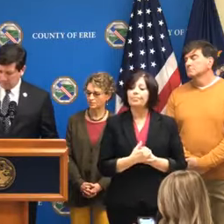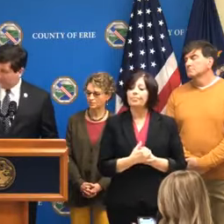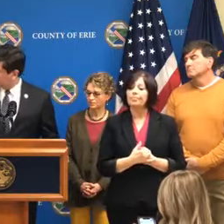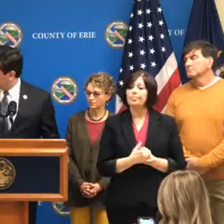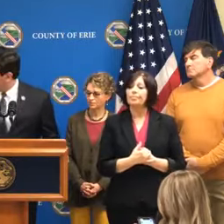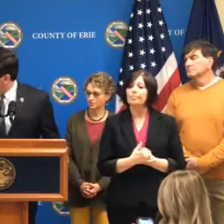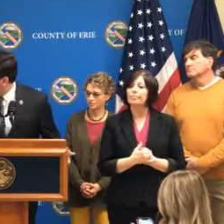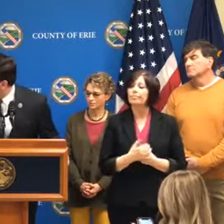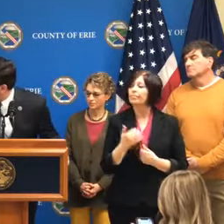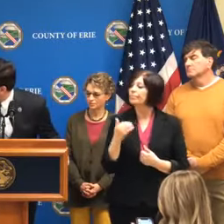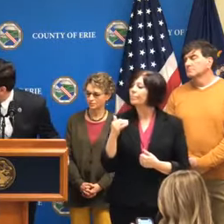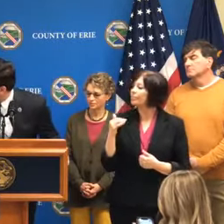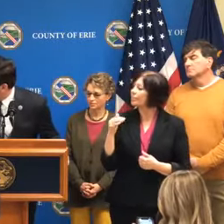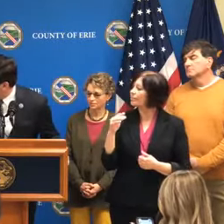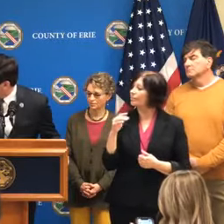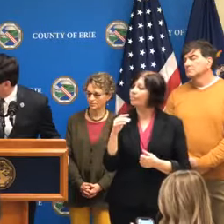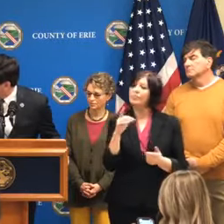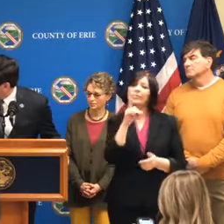I will let Doc Burstein.